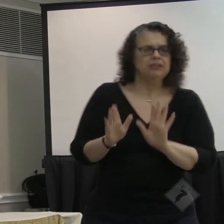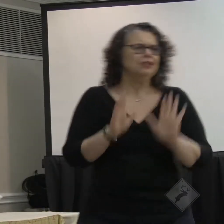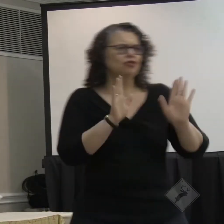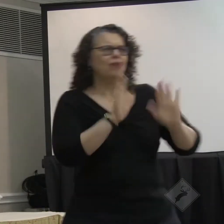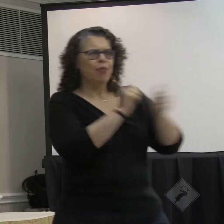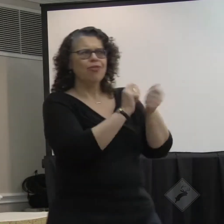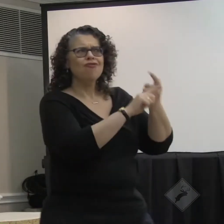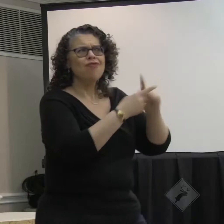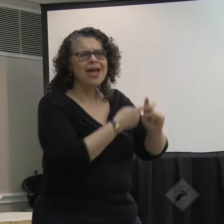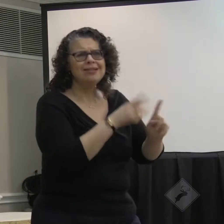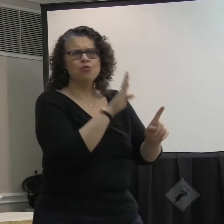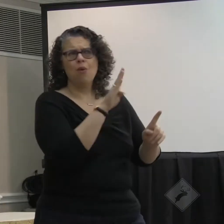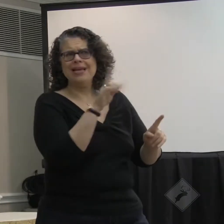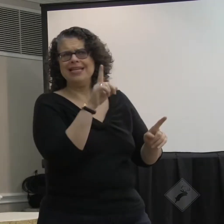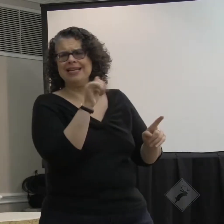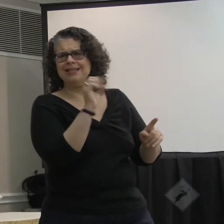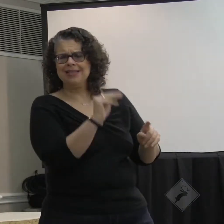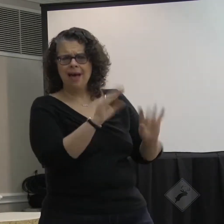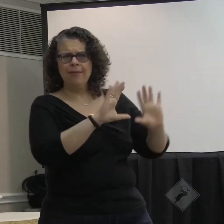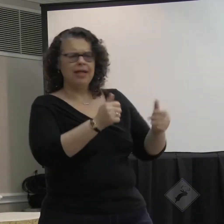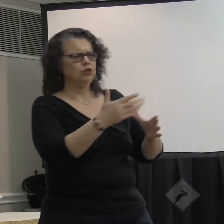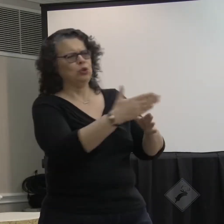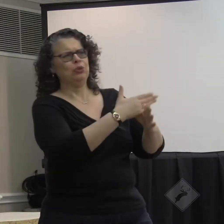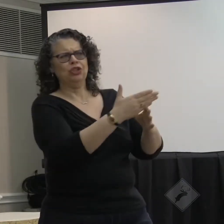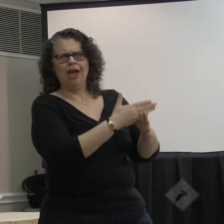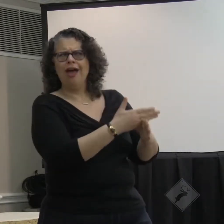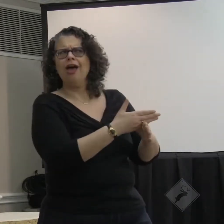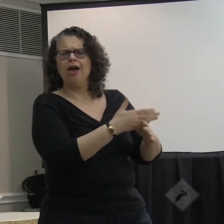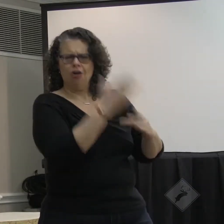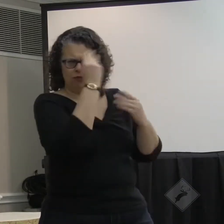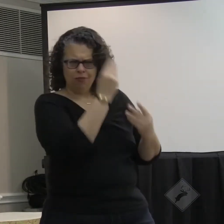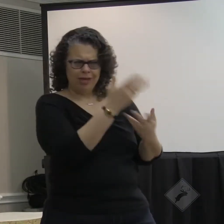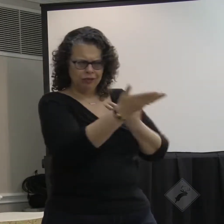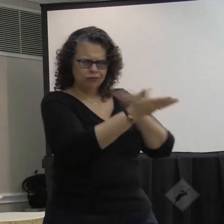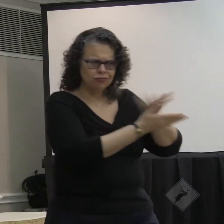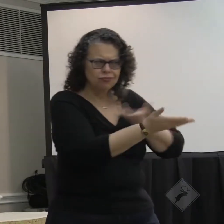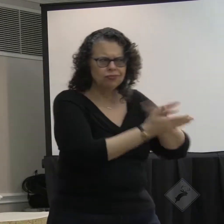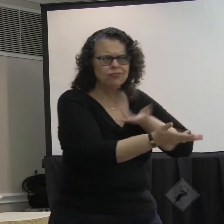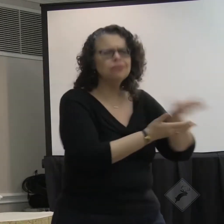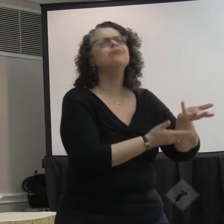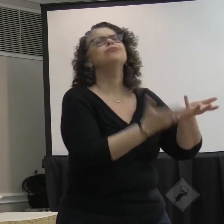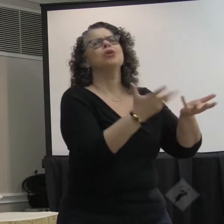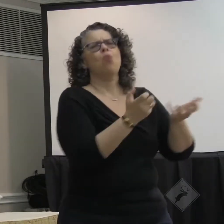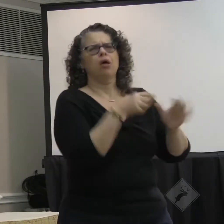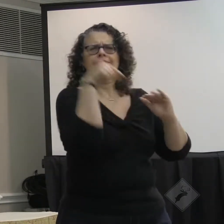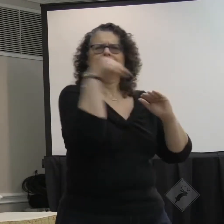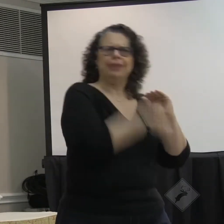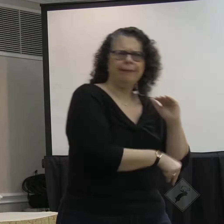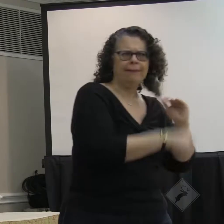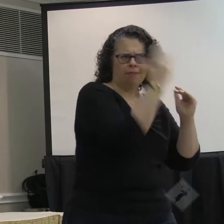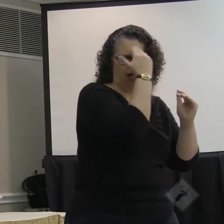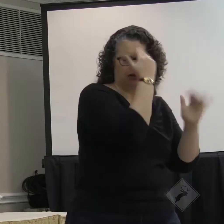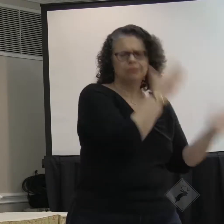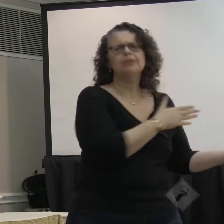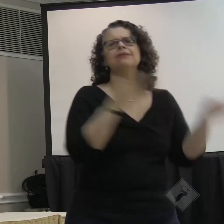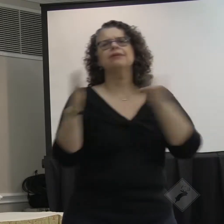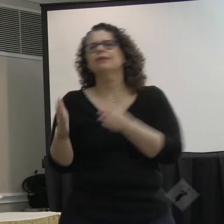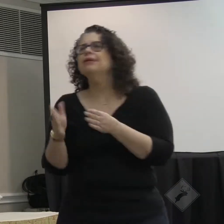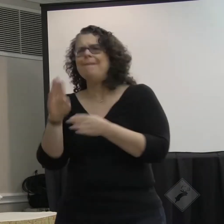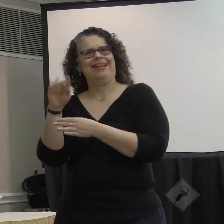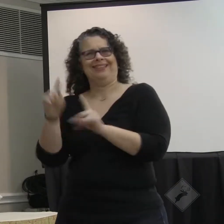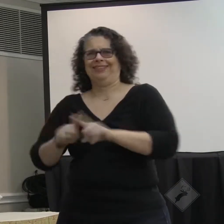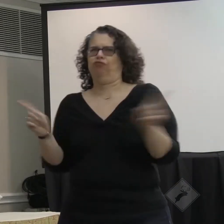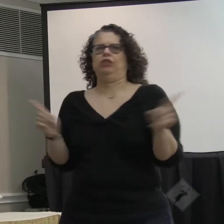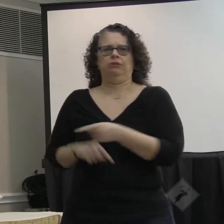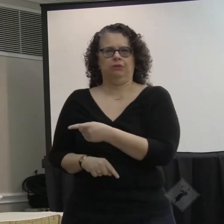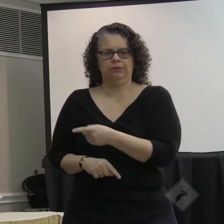for a BDSM class, because we're sharing all of this information, and we really kind of want to get in deep. But when you're talking to the media,